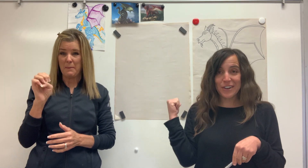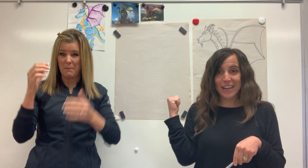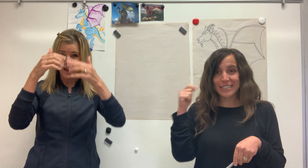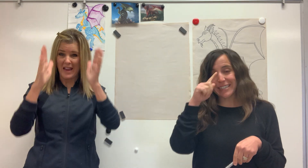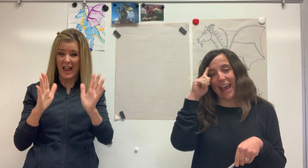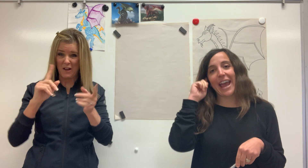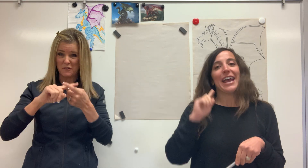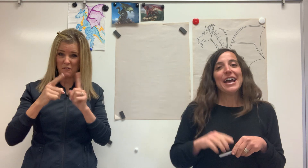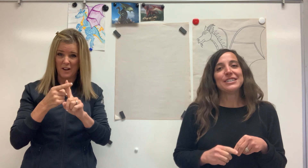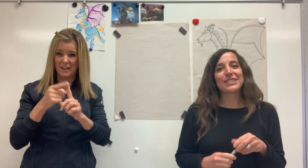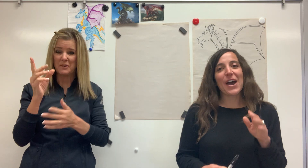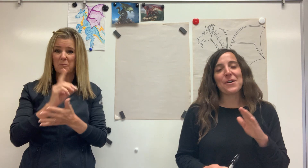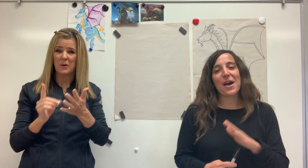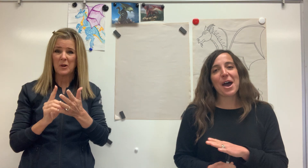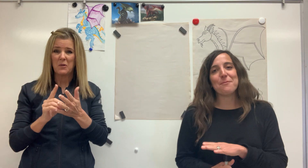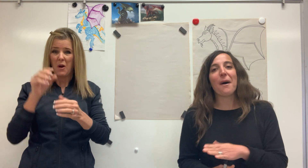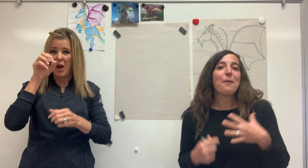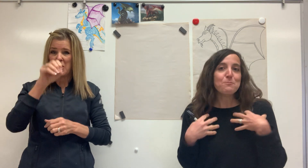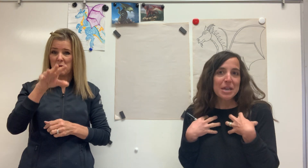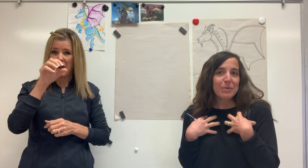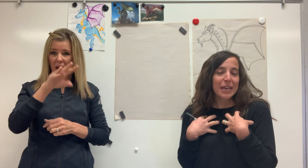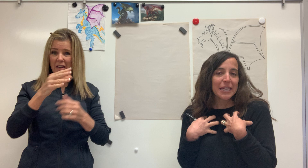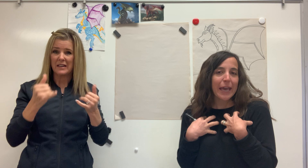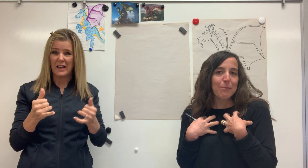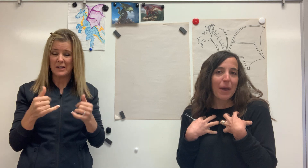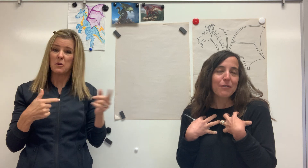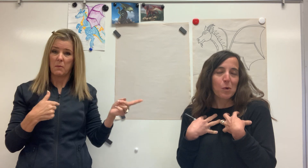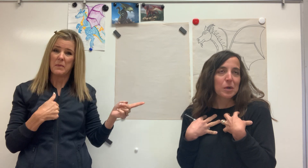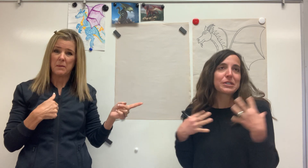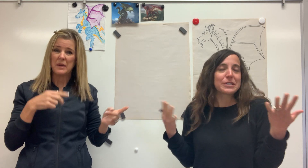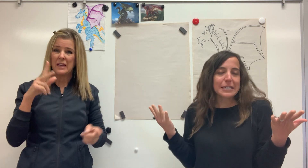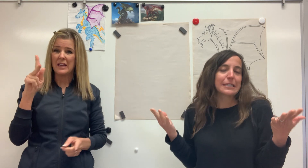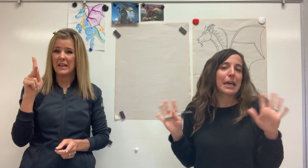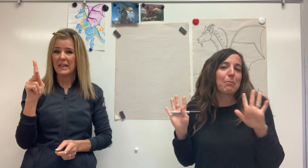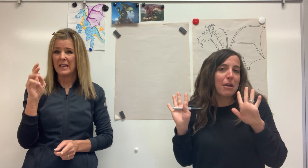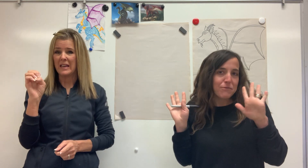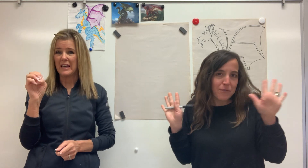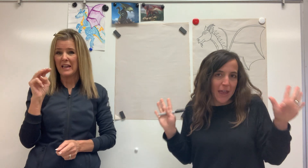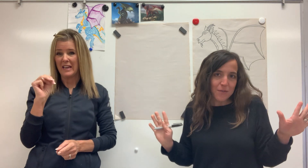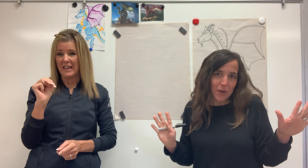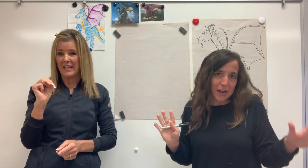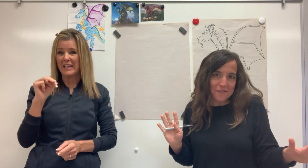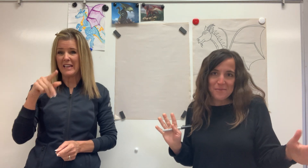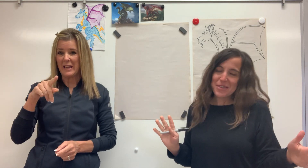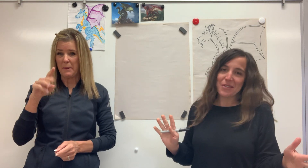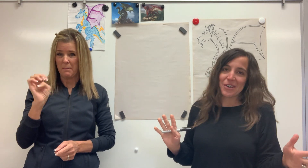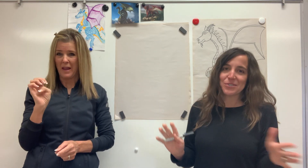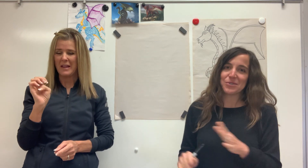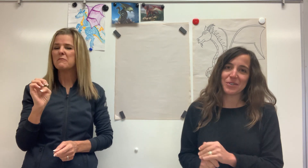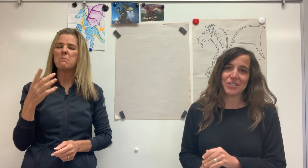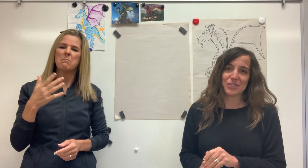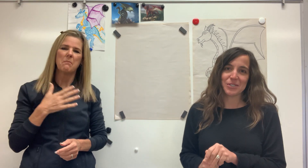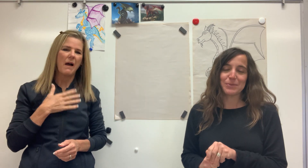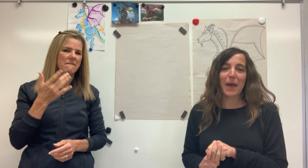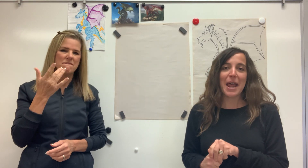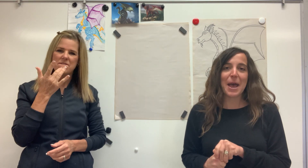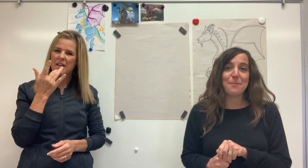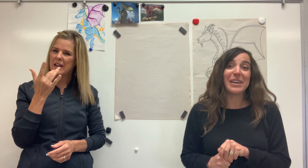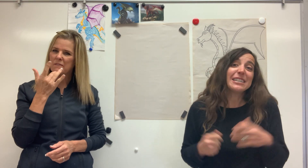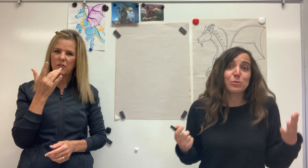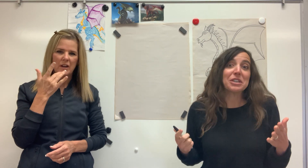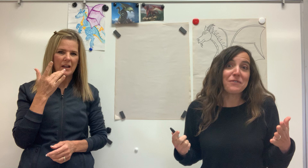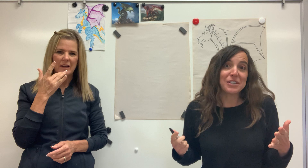gonna draw a dragon today. So me being in Kempe, of course, this is like my favorite of the mythological creatures,